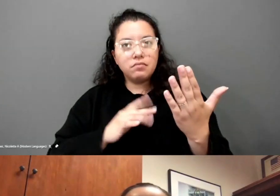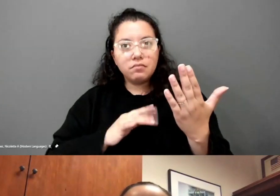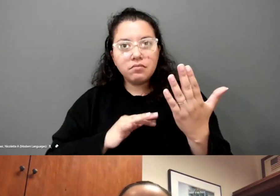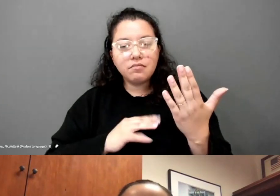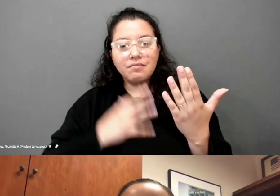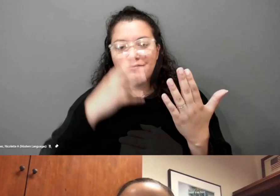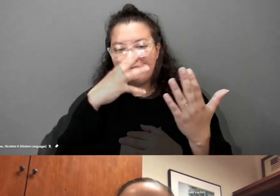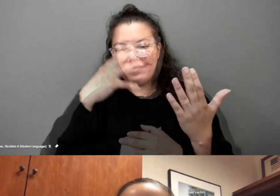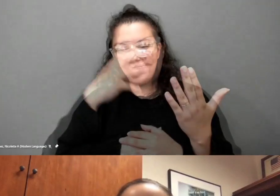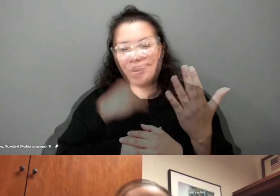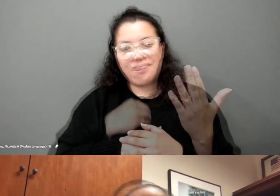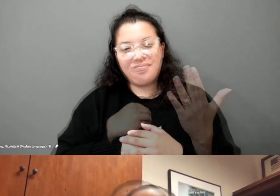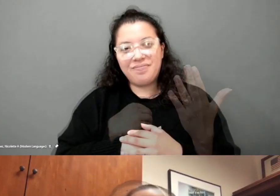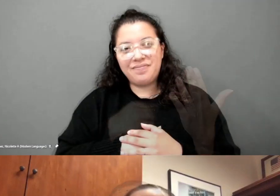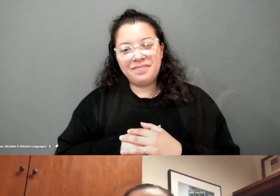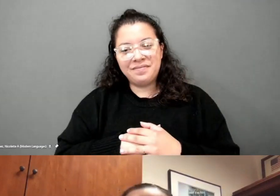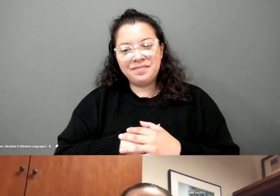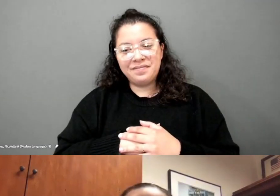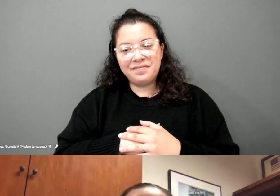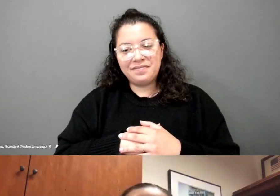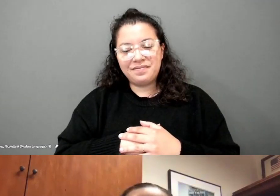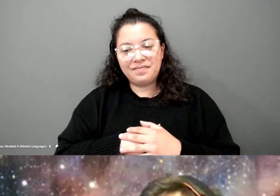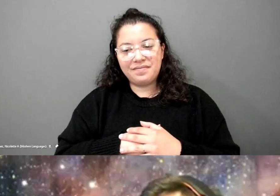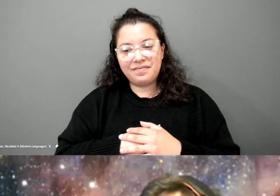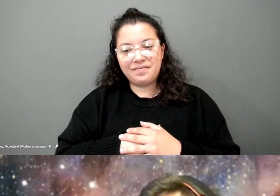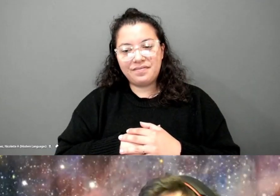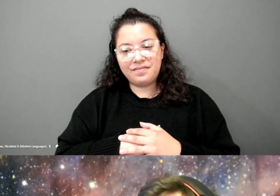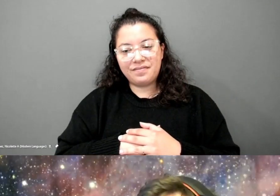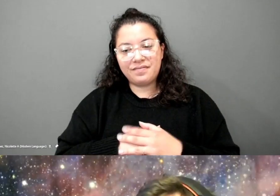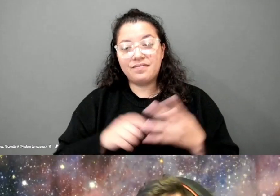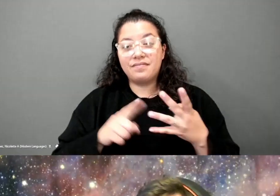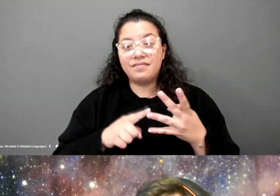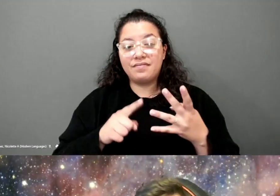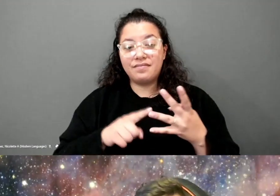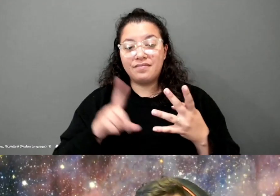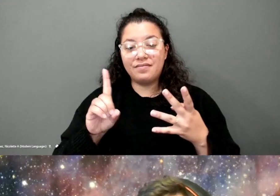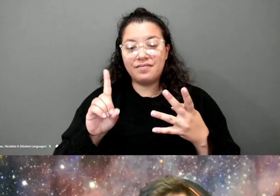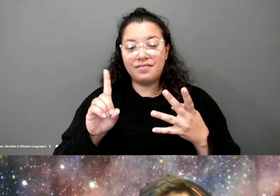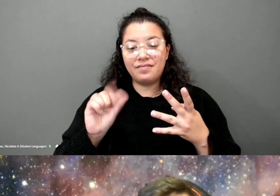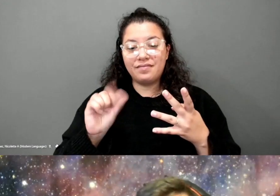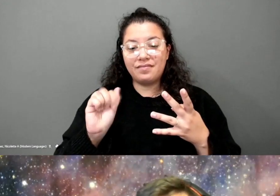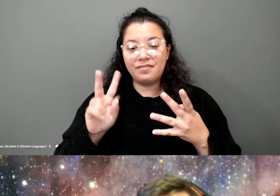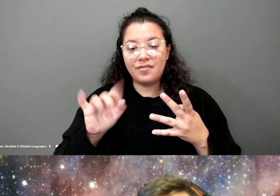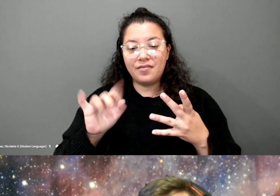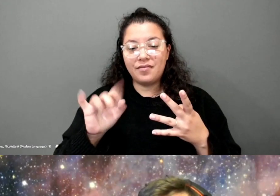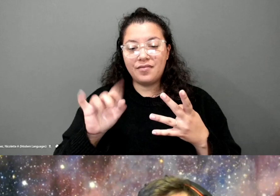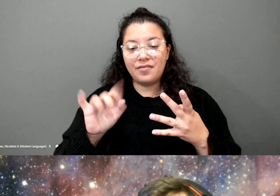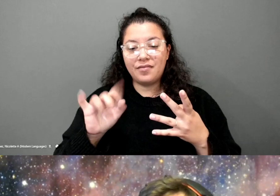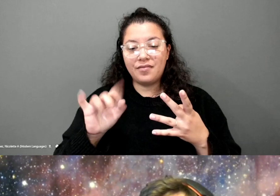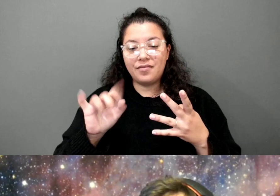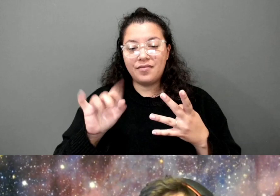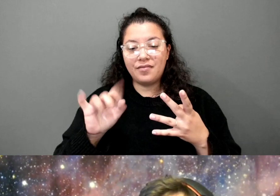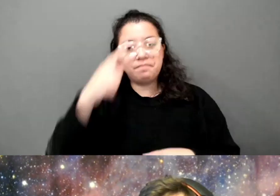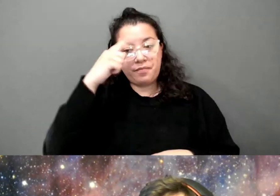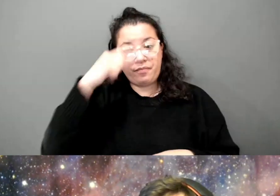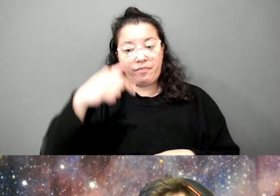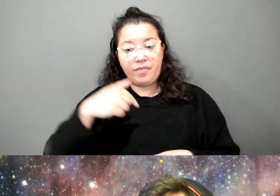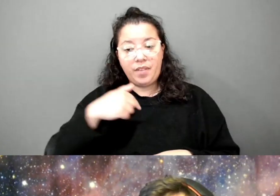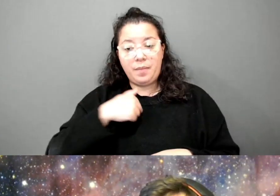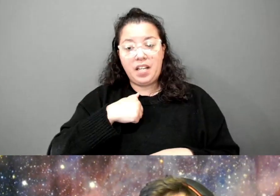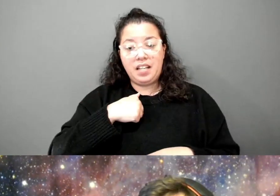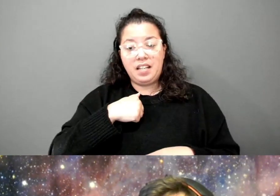the box. Okay, I guess for me it was probably just the wealth of galaxies you get